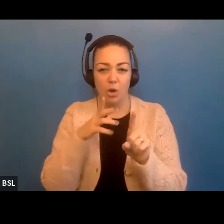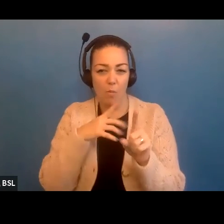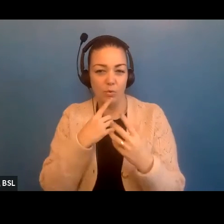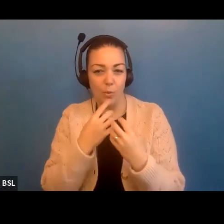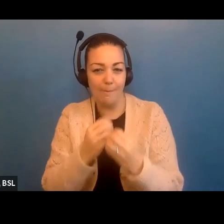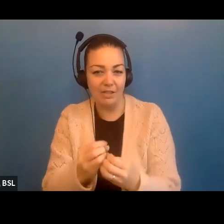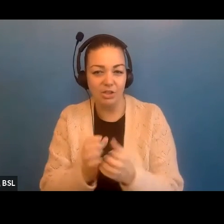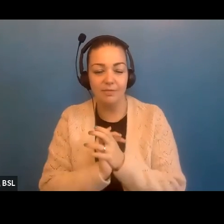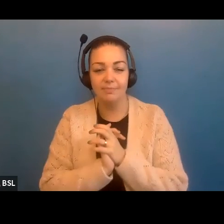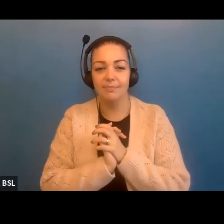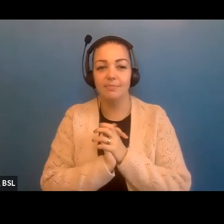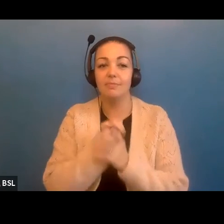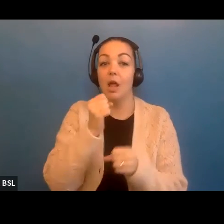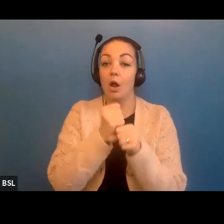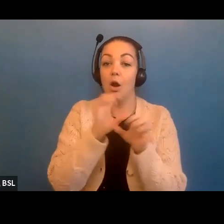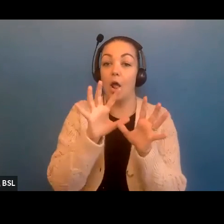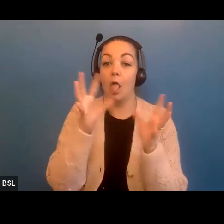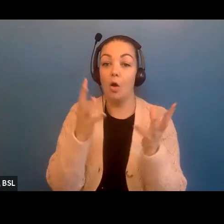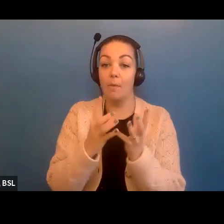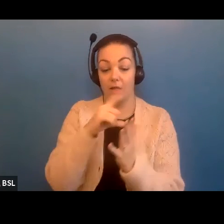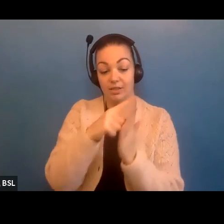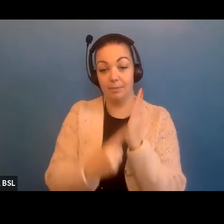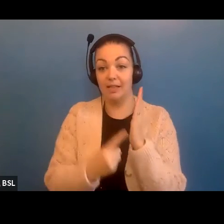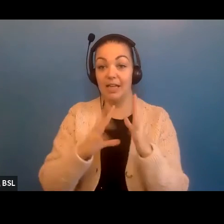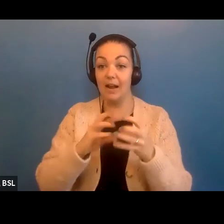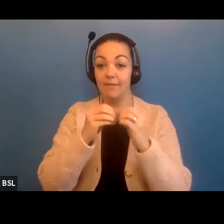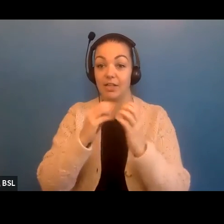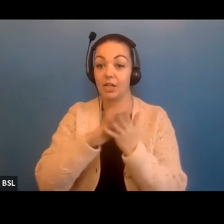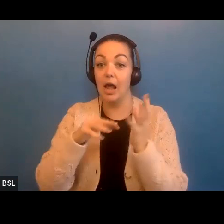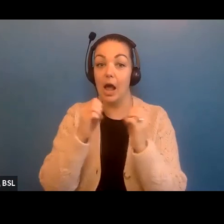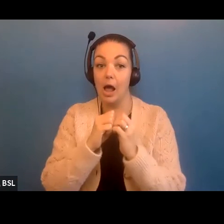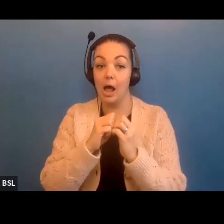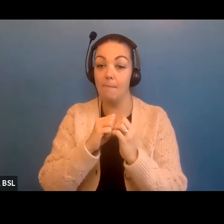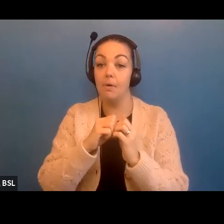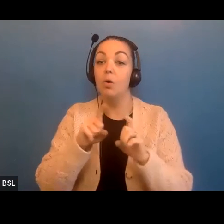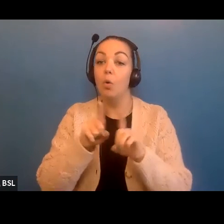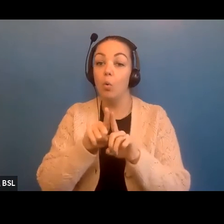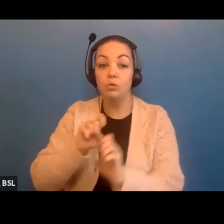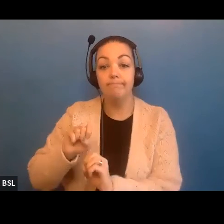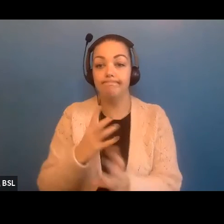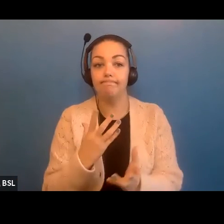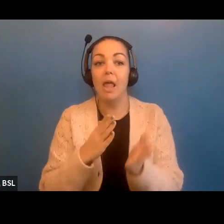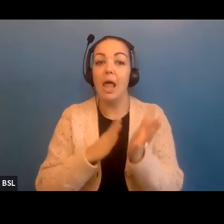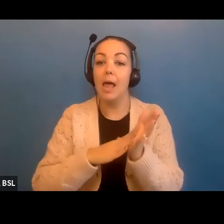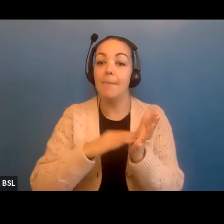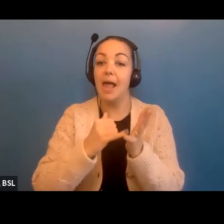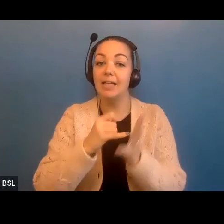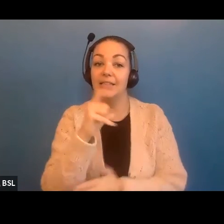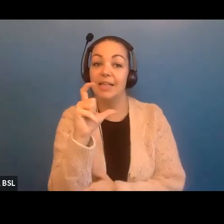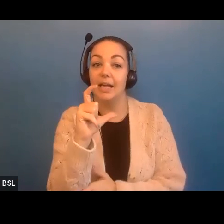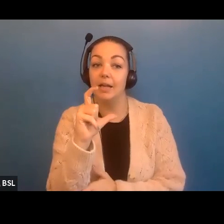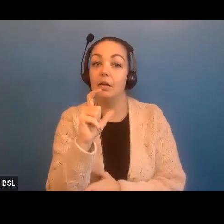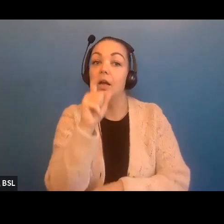that the Global Disability Innovation Hub delivers our own MSc in Disability Design and Innovation. And as part of that,